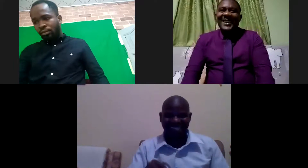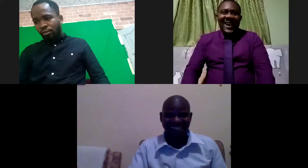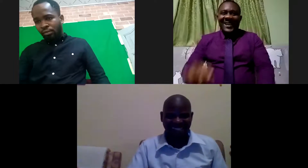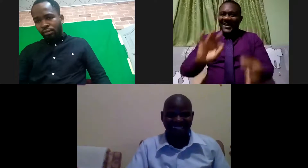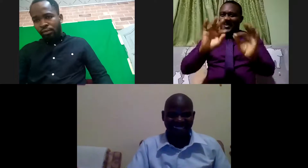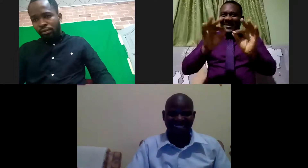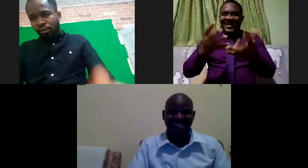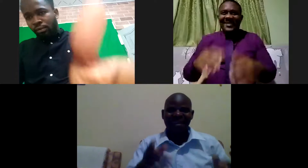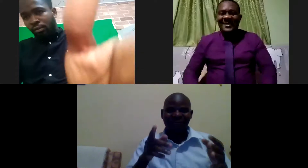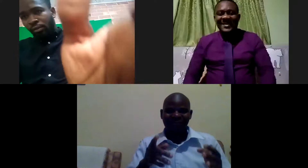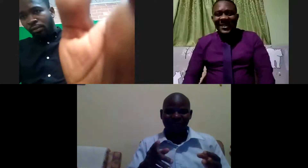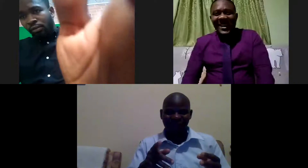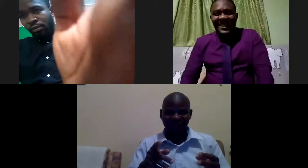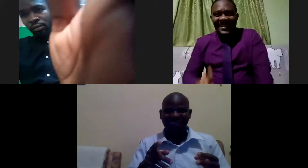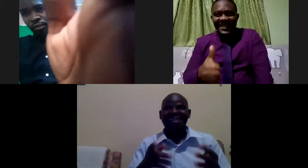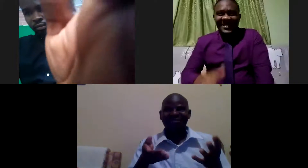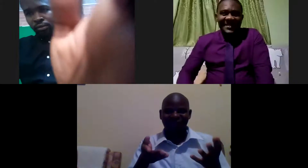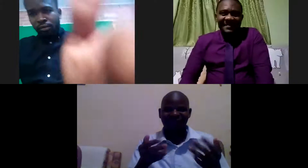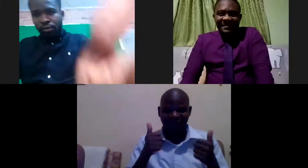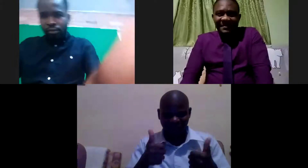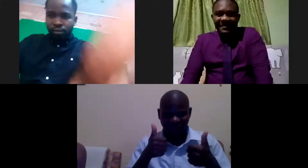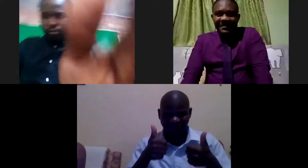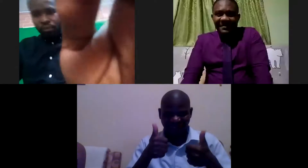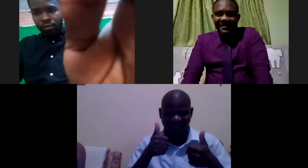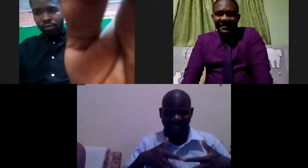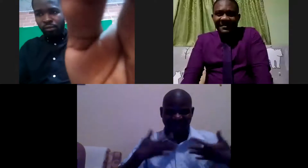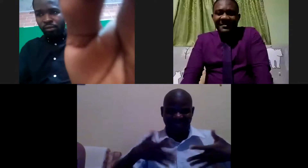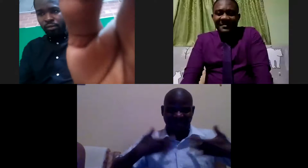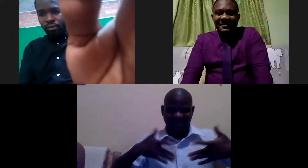Yeah, okay, Yeah. that's fine. All right.